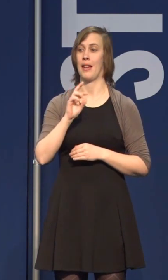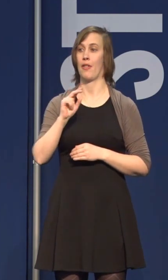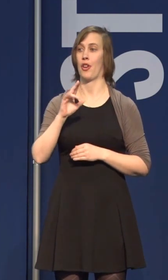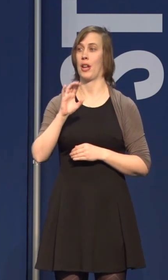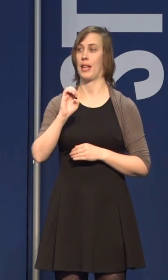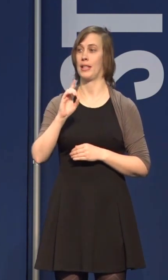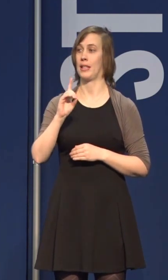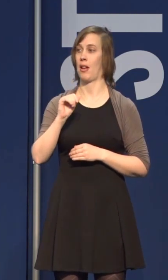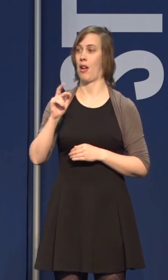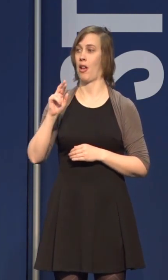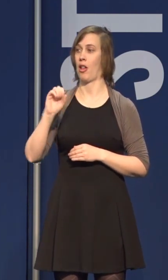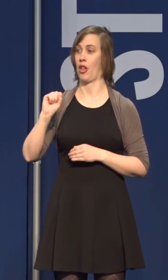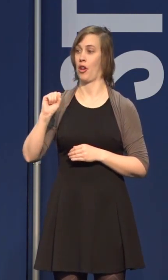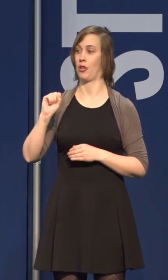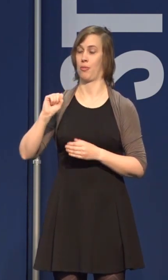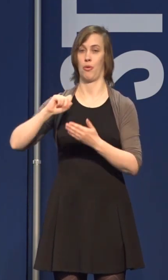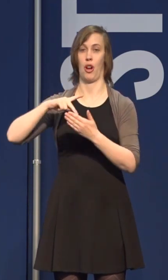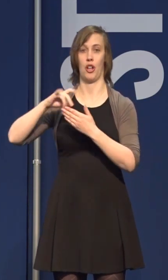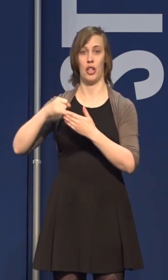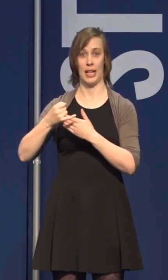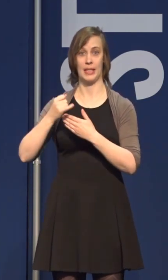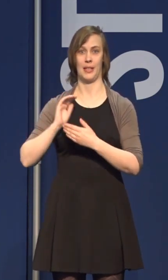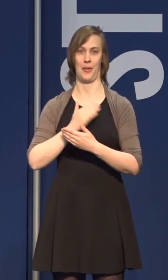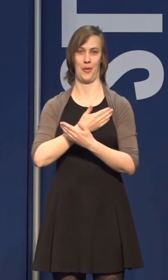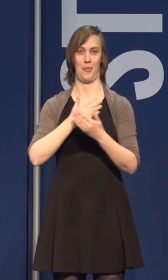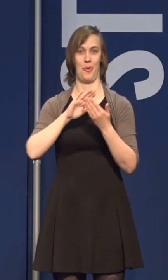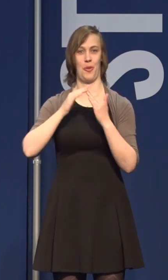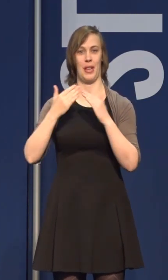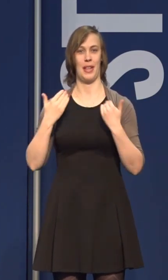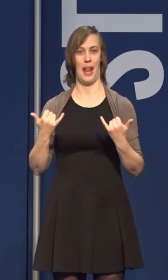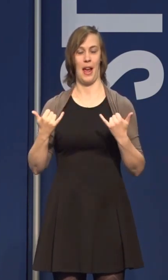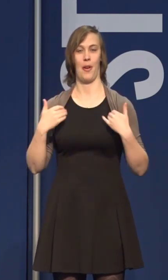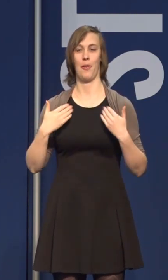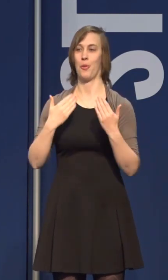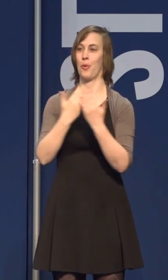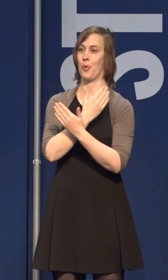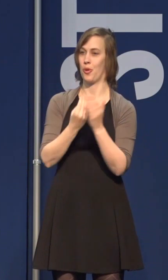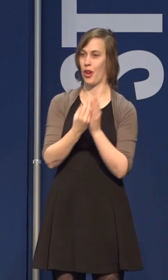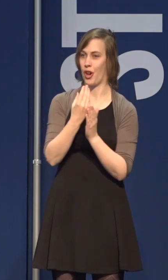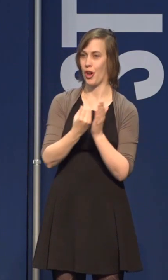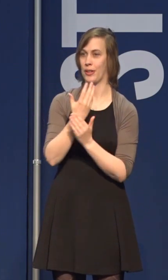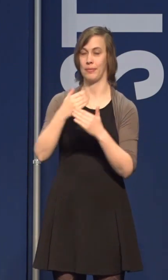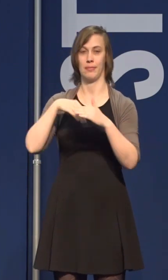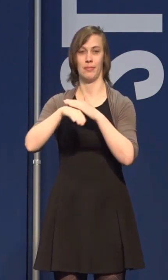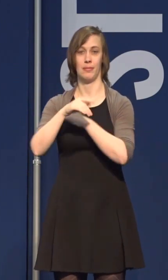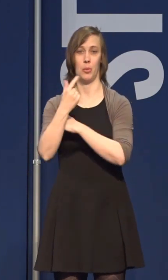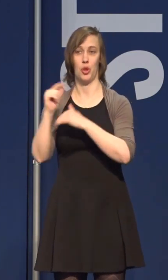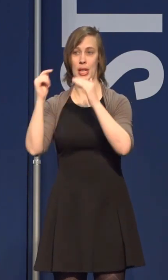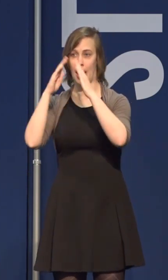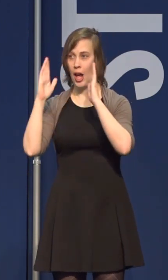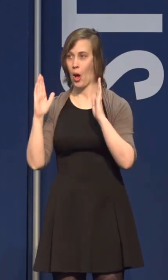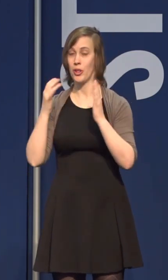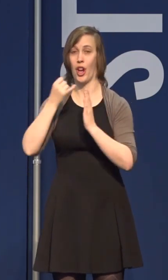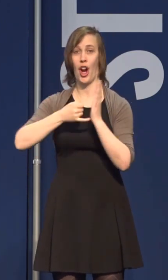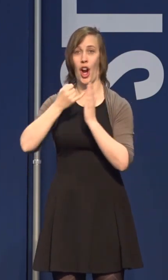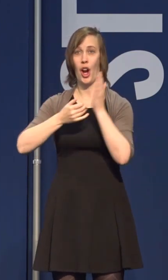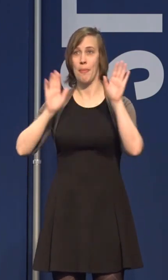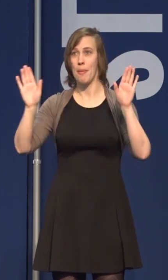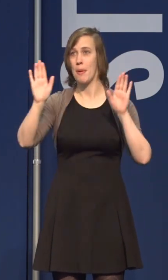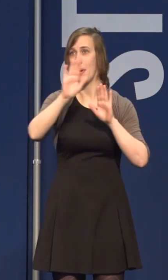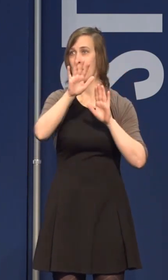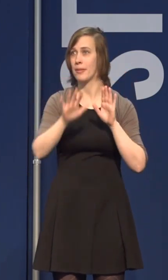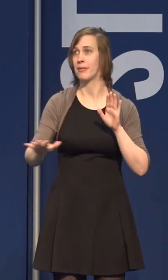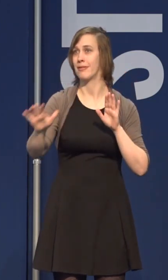garden, an accessible greenhouse, artwork to beautify the town, the hosting of a Christmas